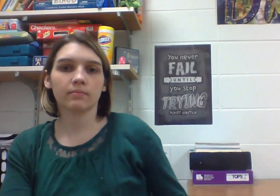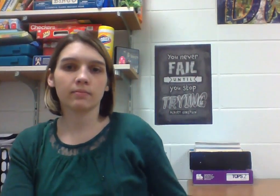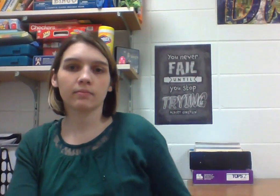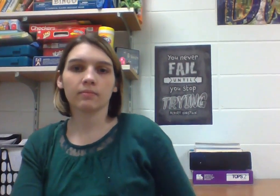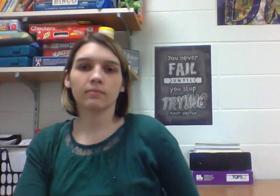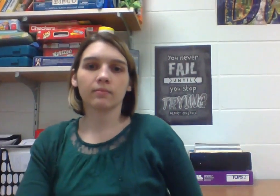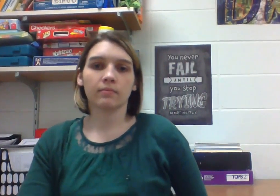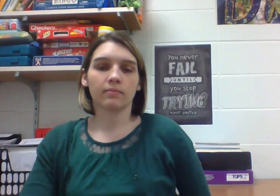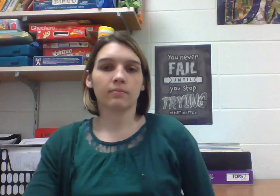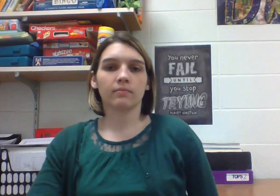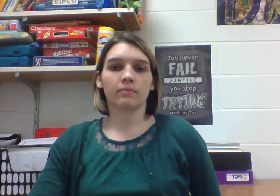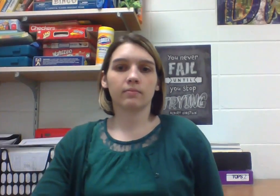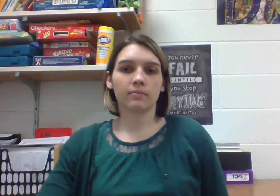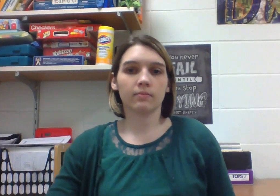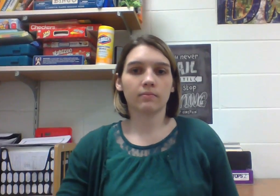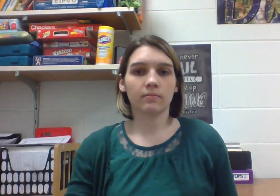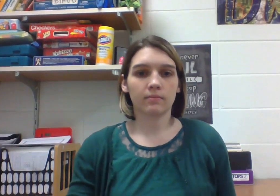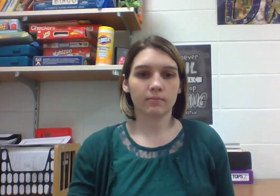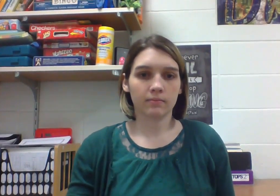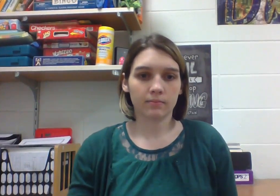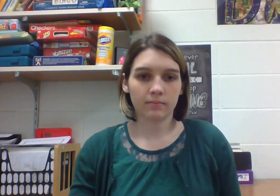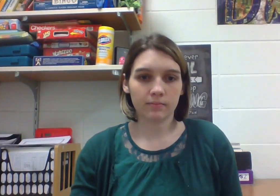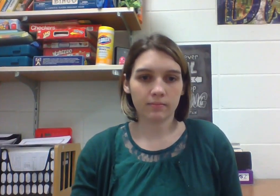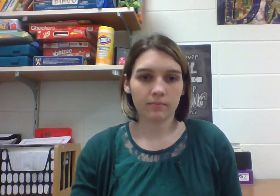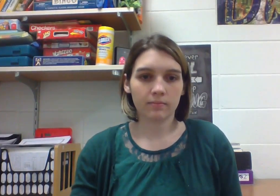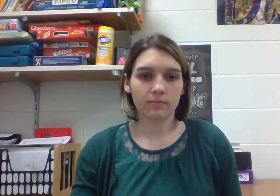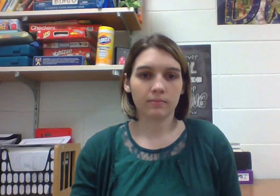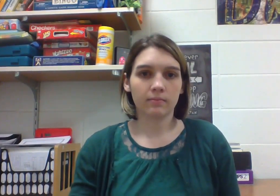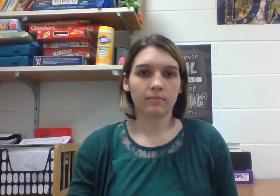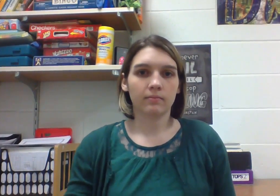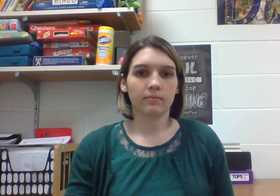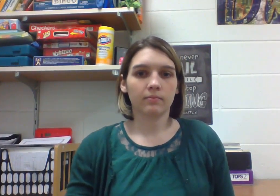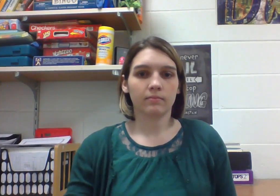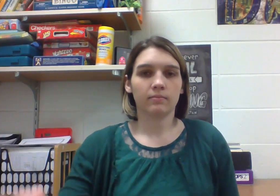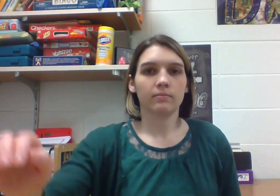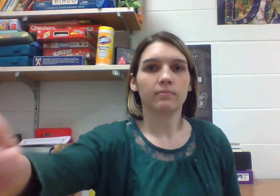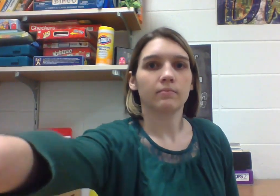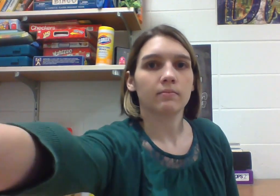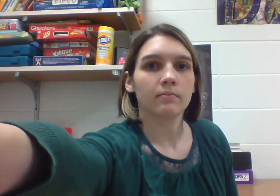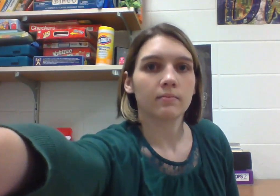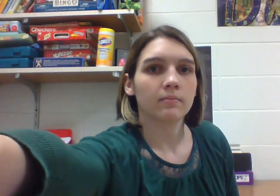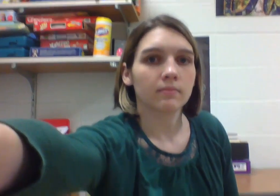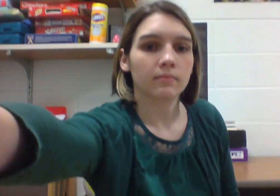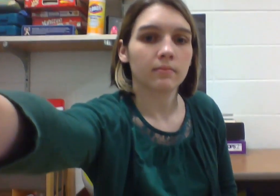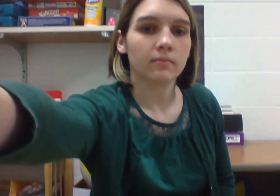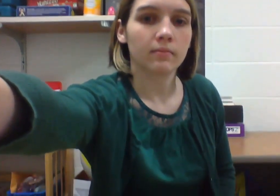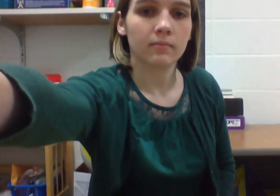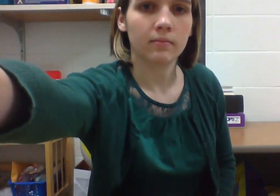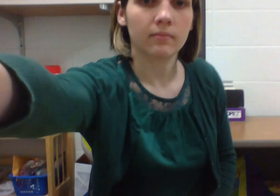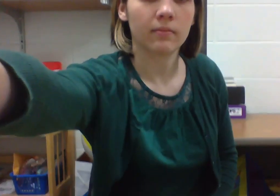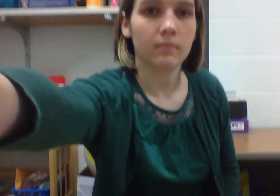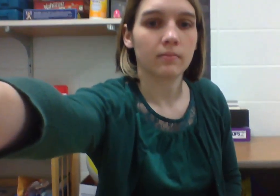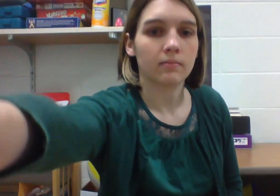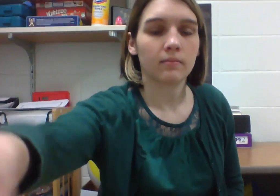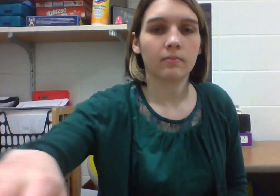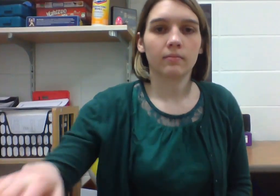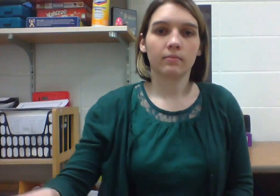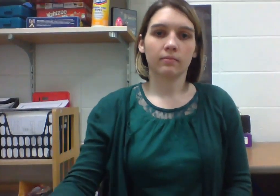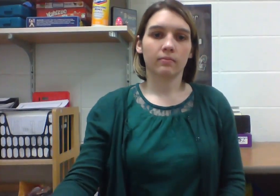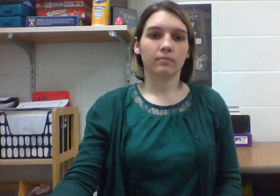though there's still 5 or 6 feet of journey to take before the material leaves your body, we're primarily talking about feces. Not everything that